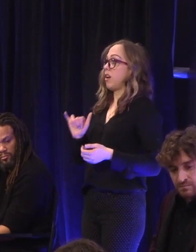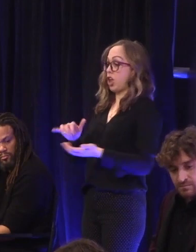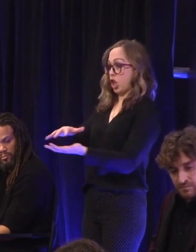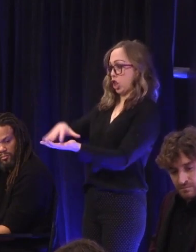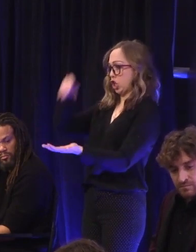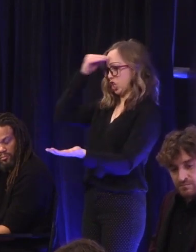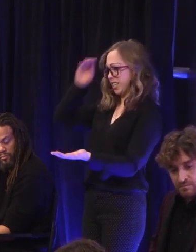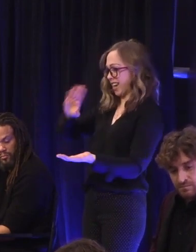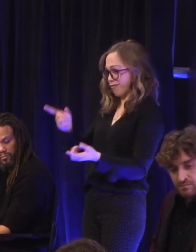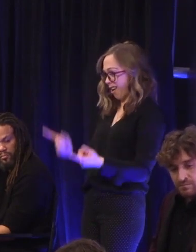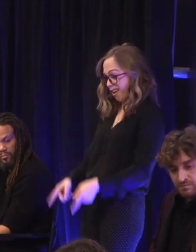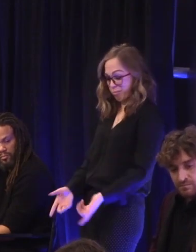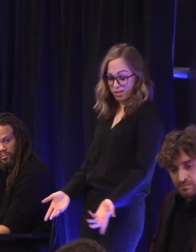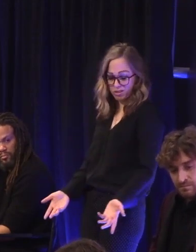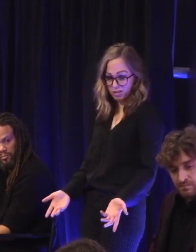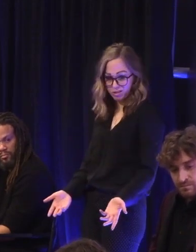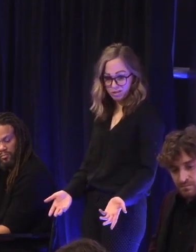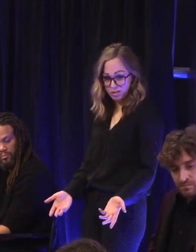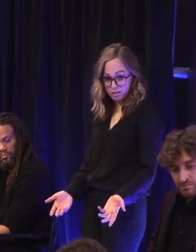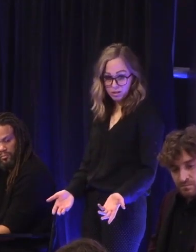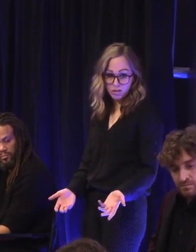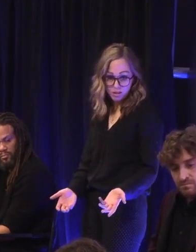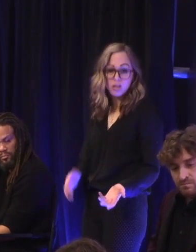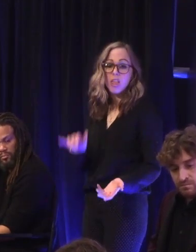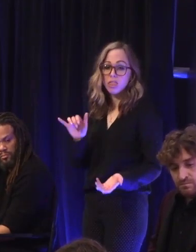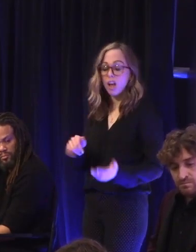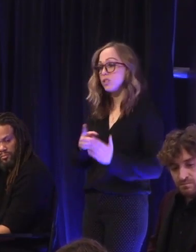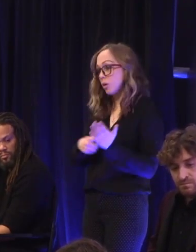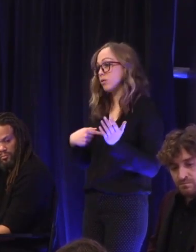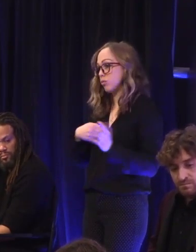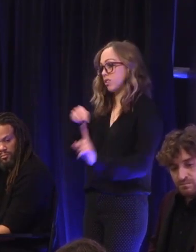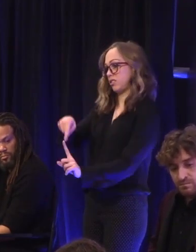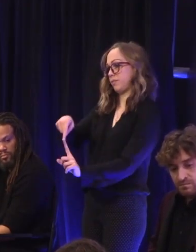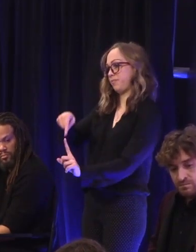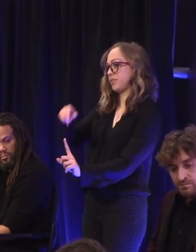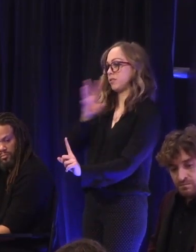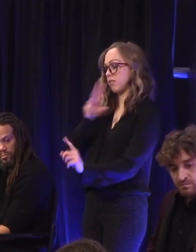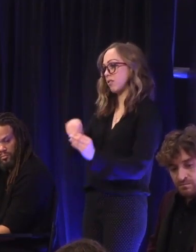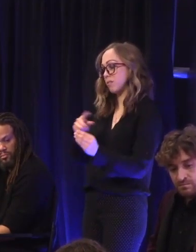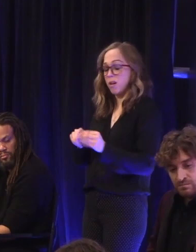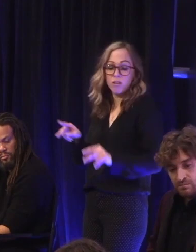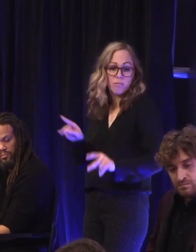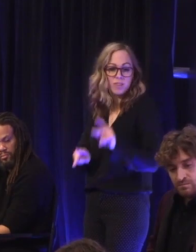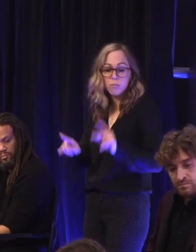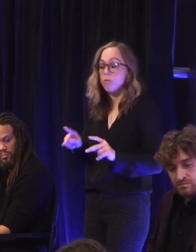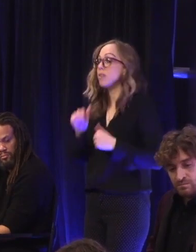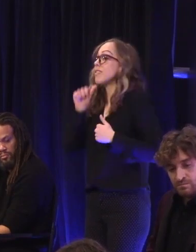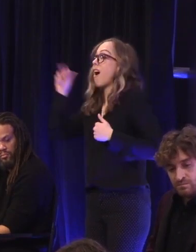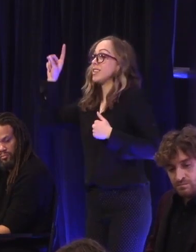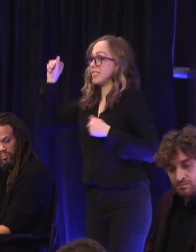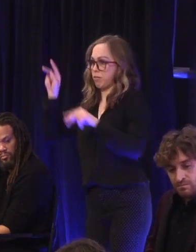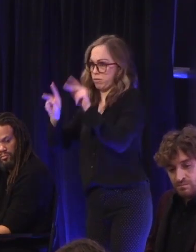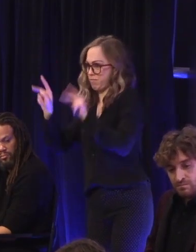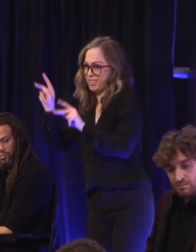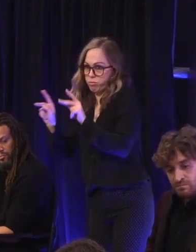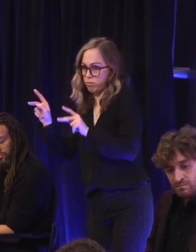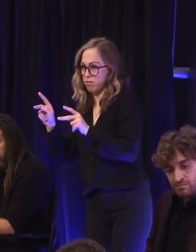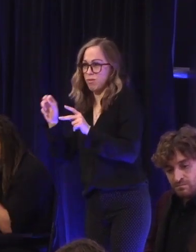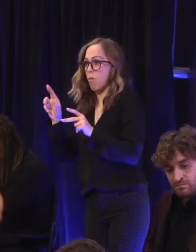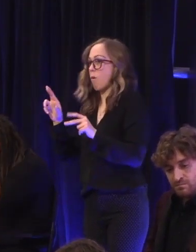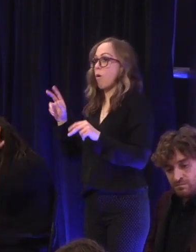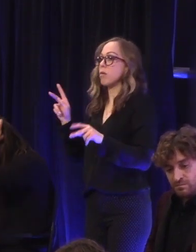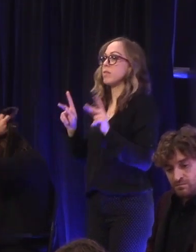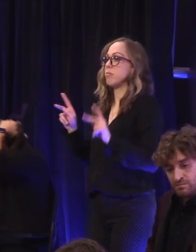hasn't gone on. Yeah. And I think that's really what we're talking about. People themselves as non-disabled people or who may have